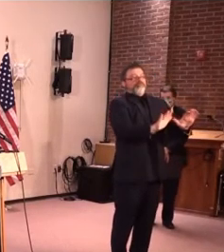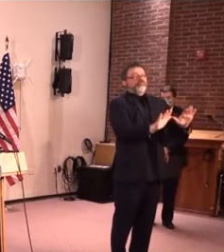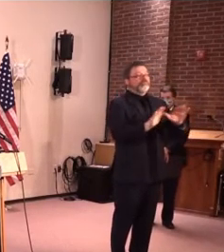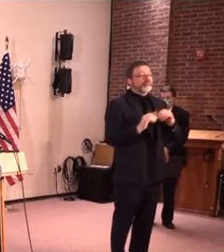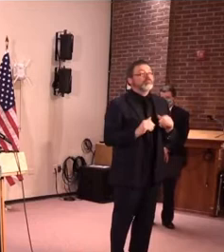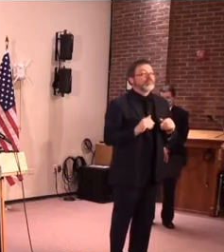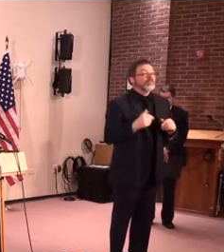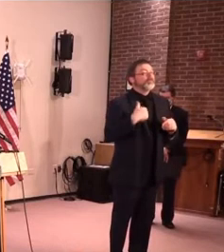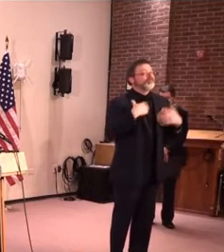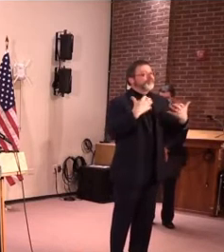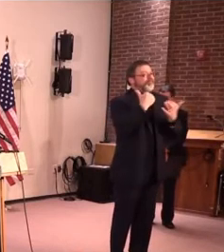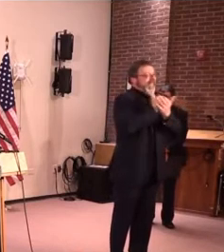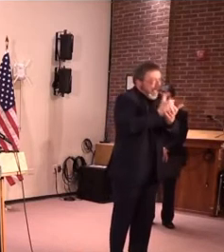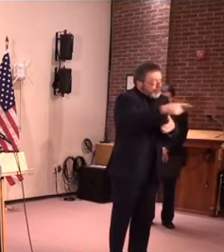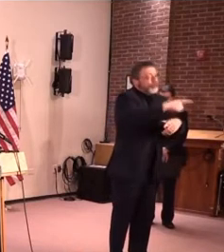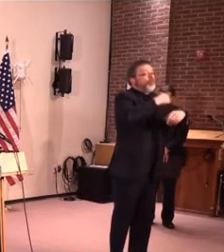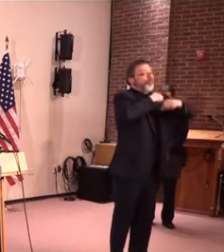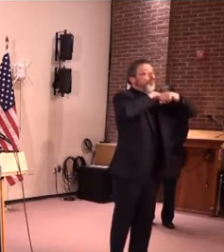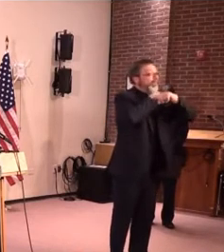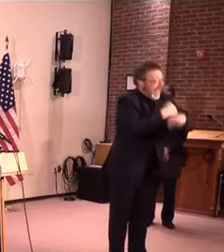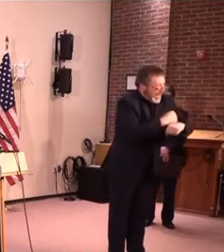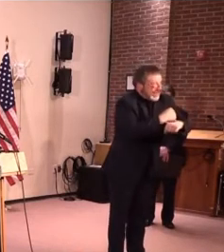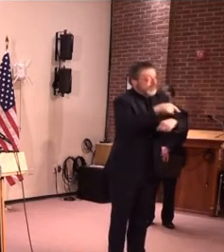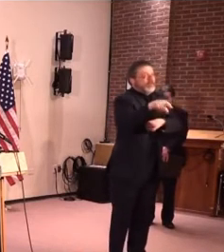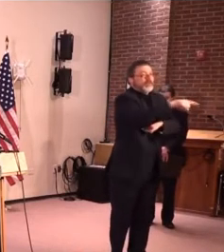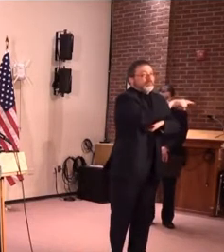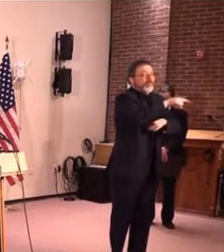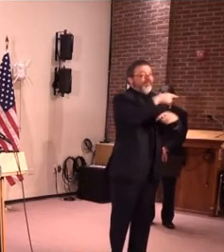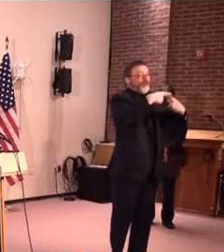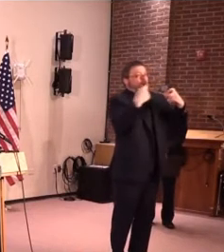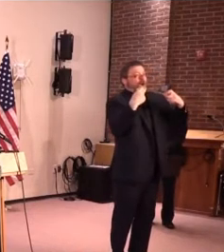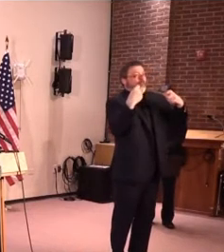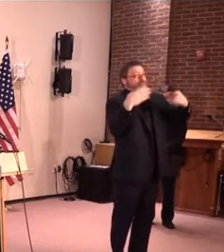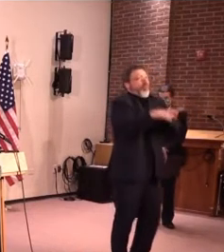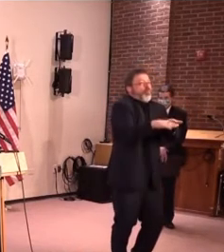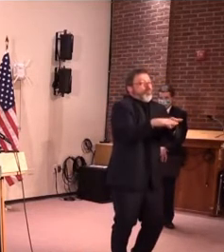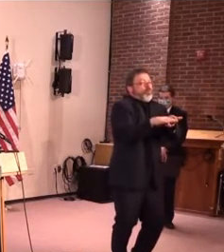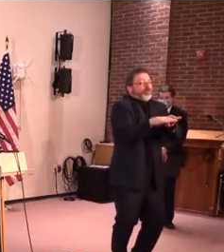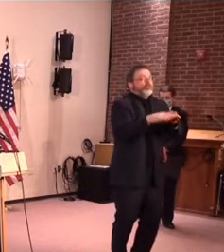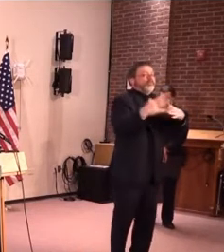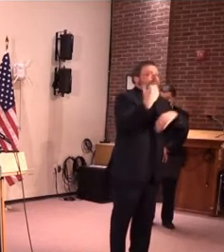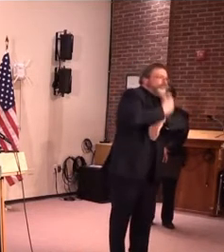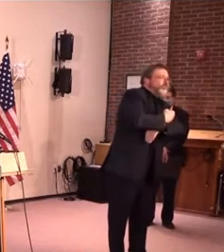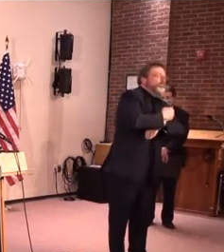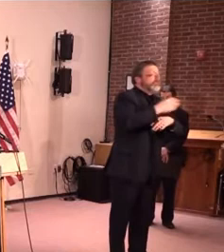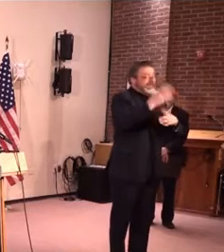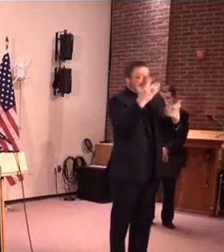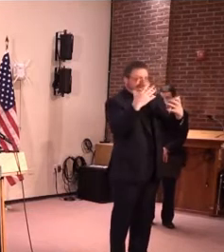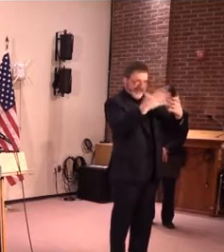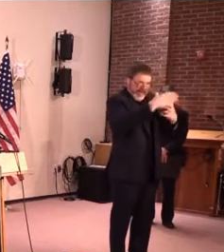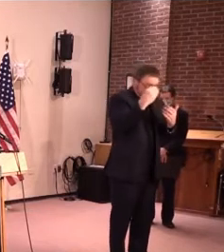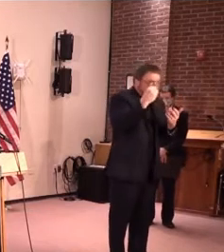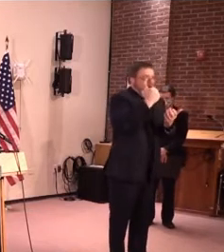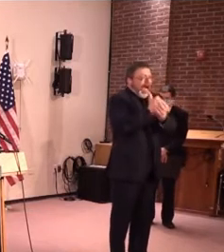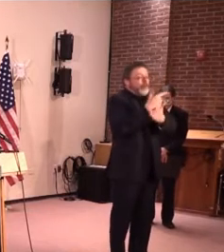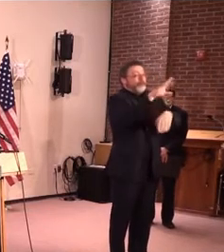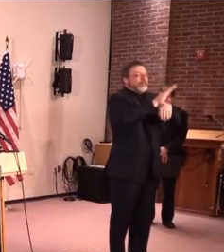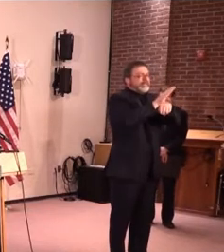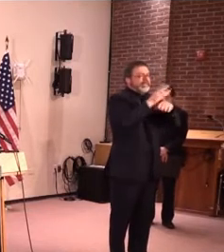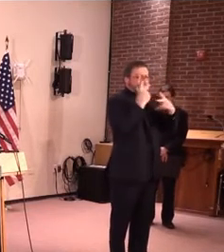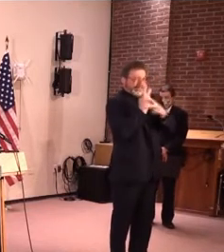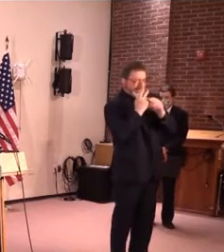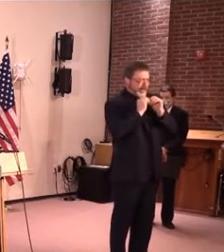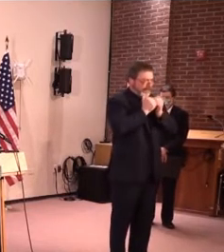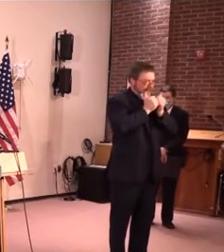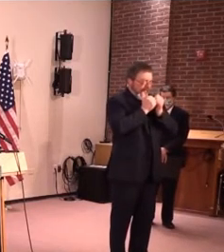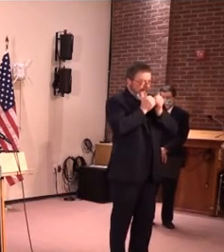now and help them find a path back to profitable operation. We're proposing, right off the